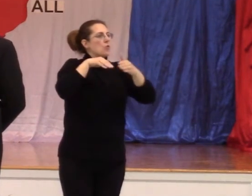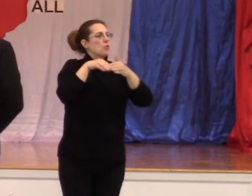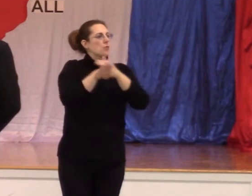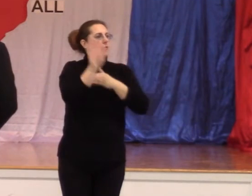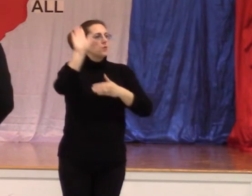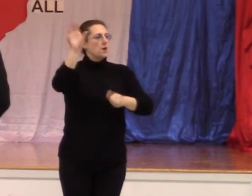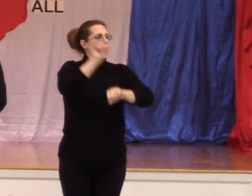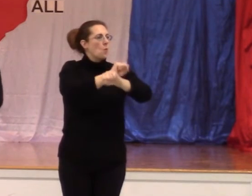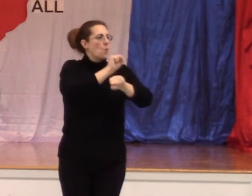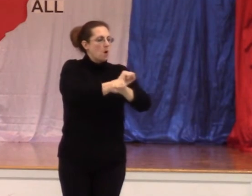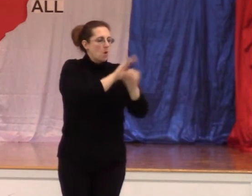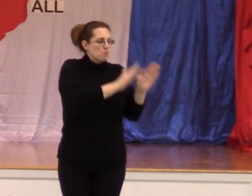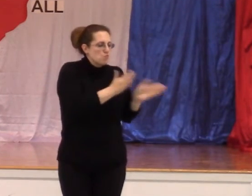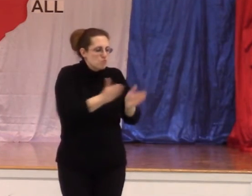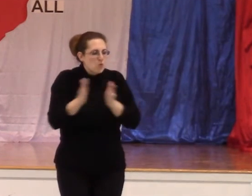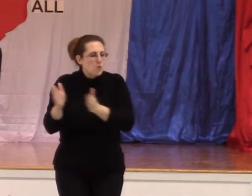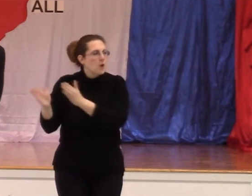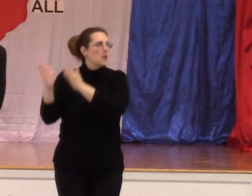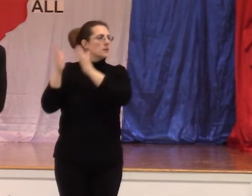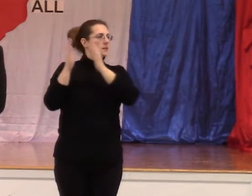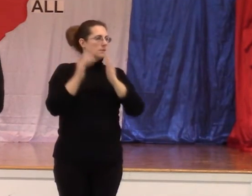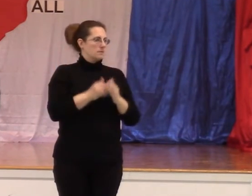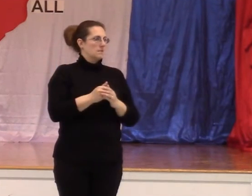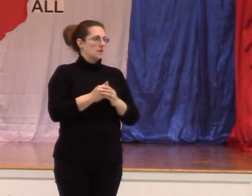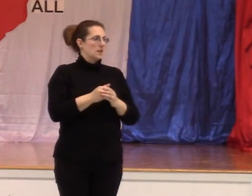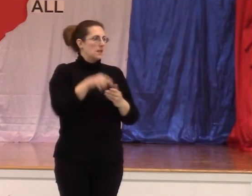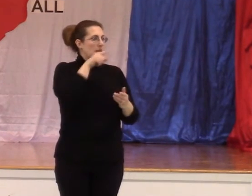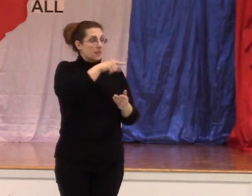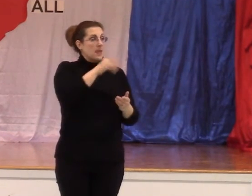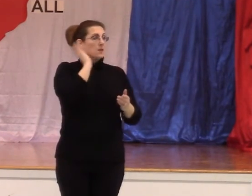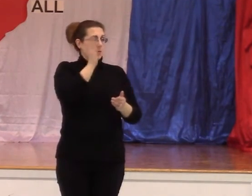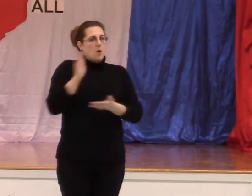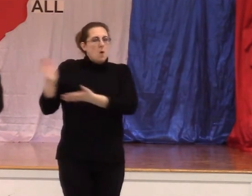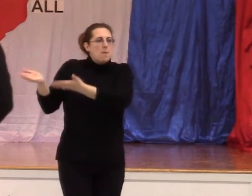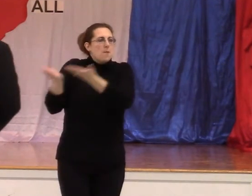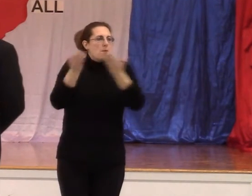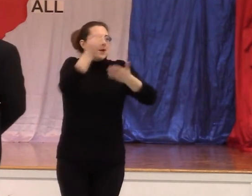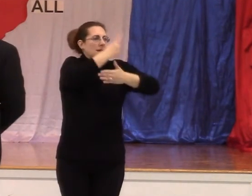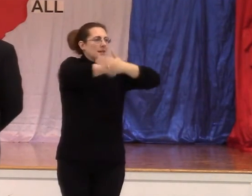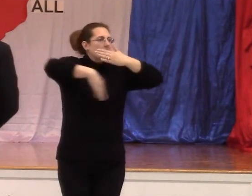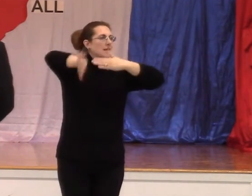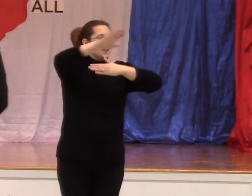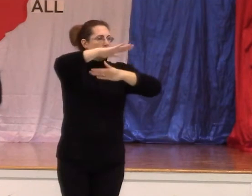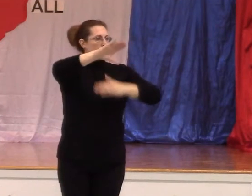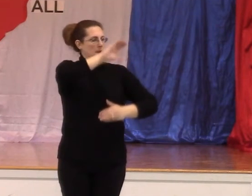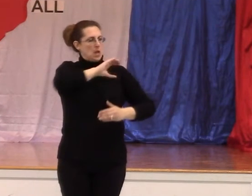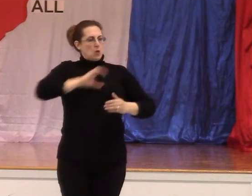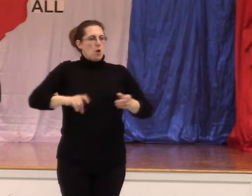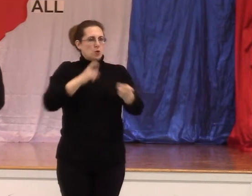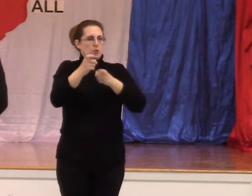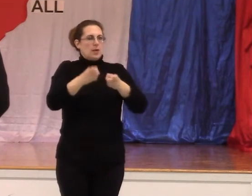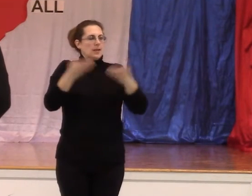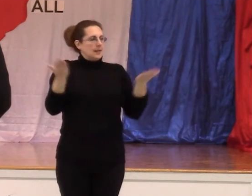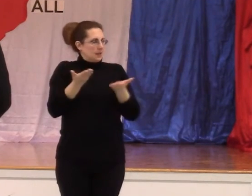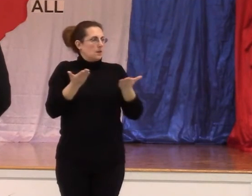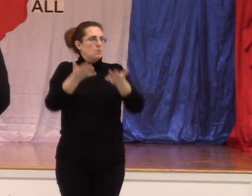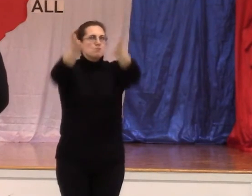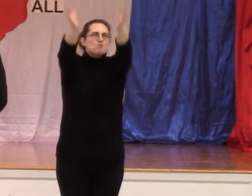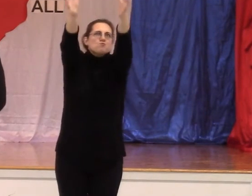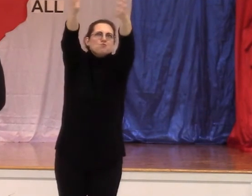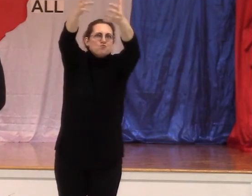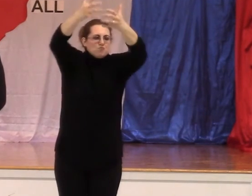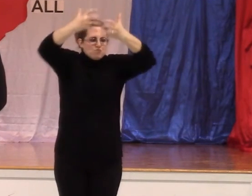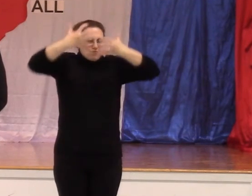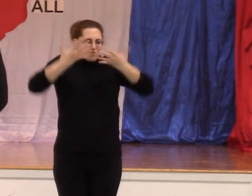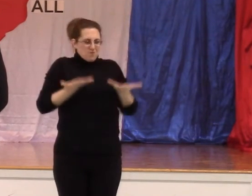their preparations, through their methods, that they're going to bring the kingdom and reign of Christ on earth. All